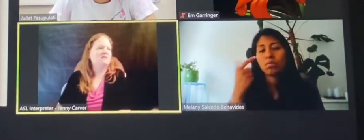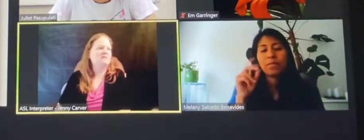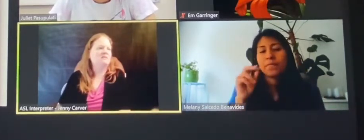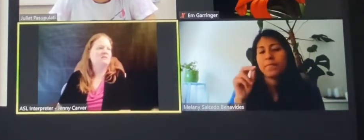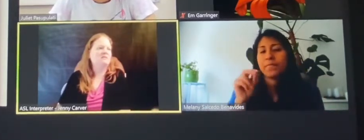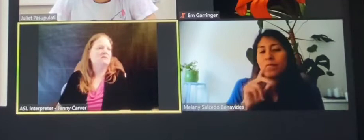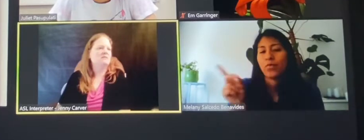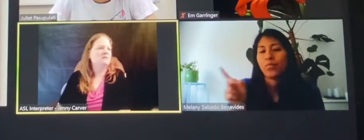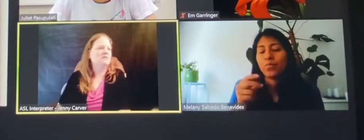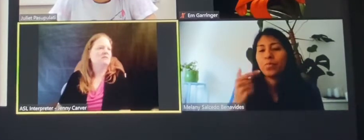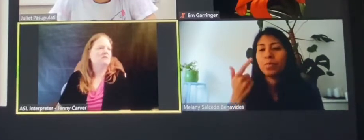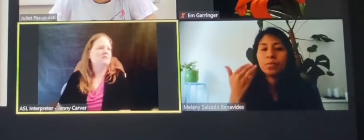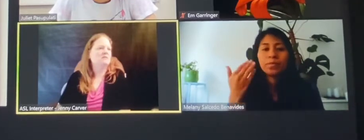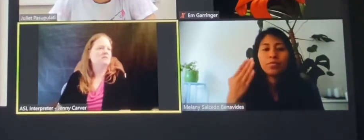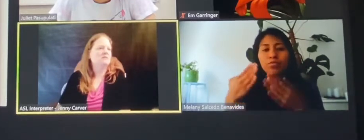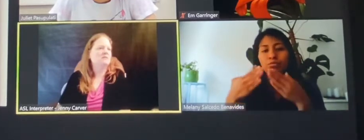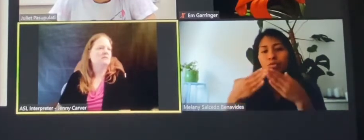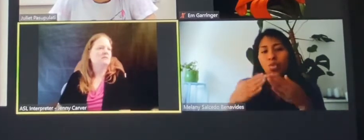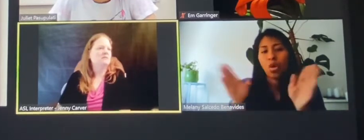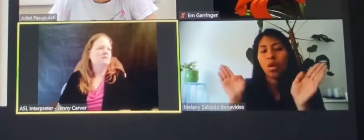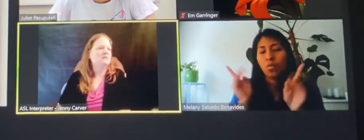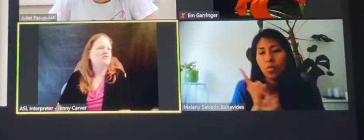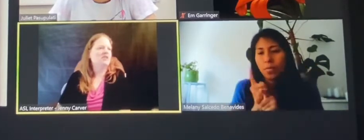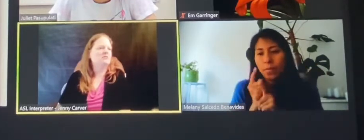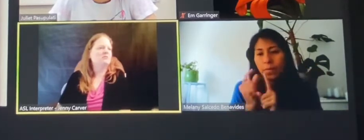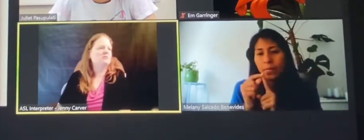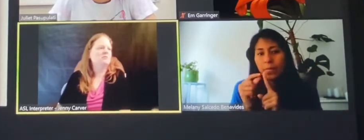But what about like